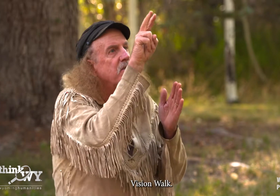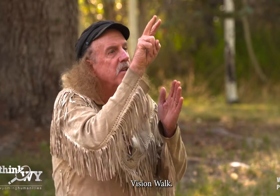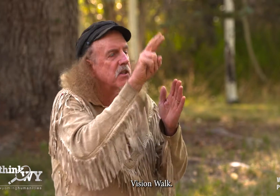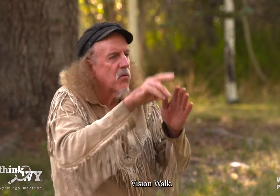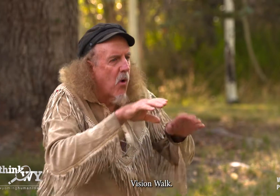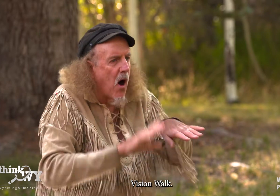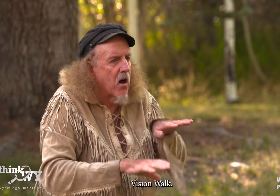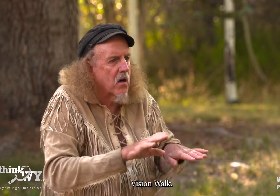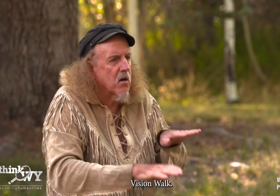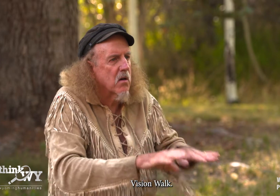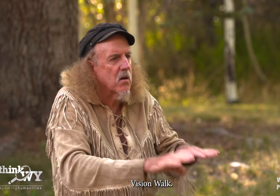vision walk,